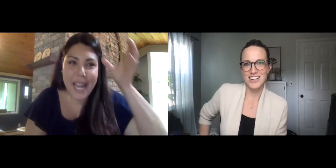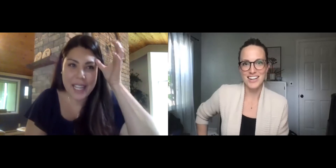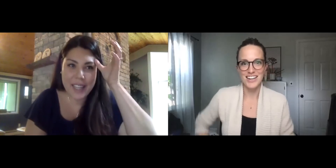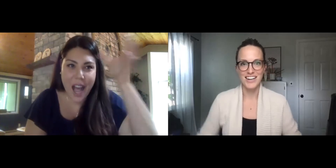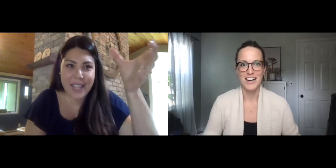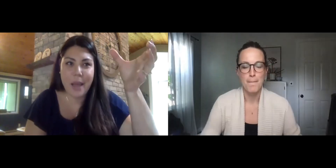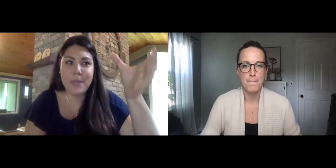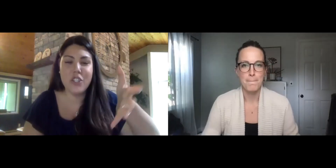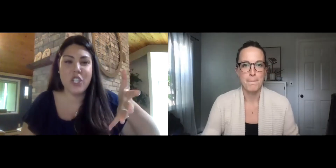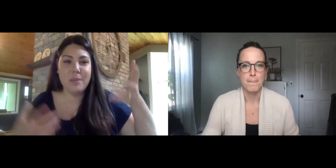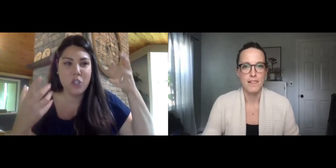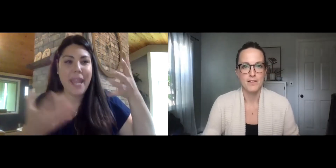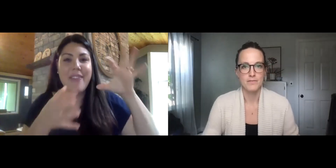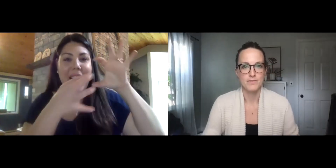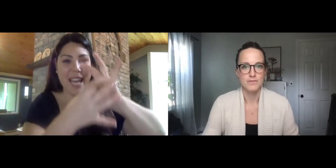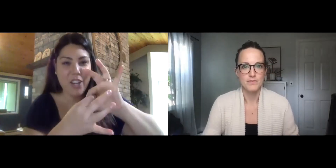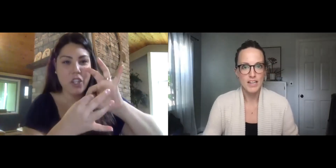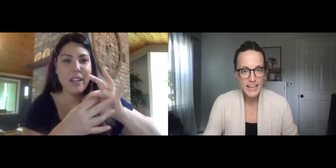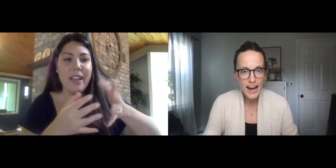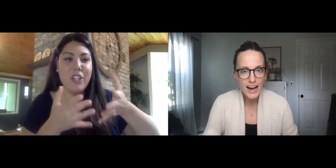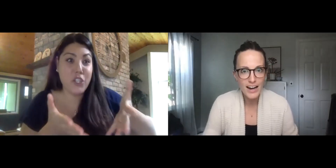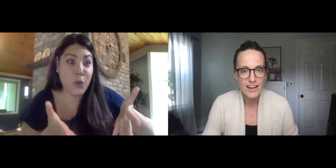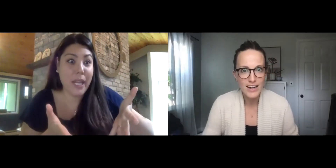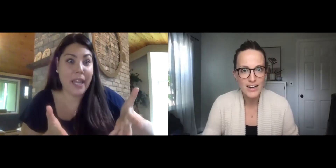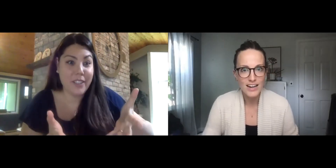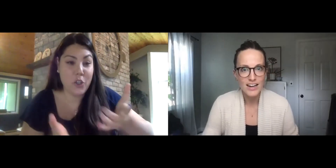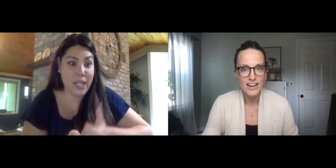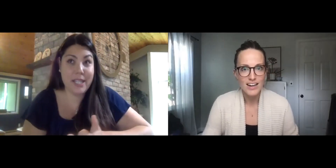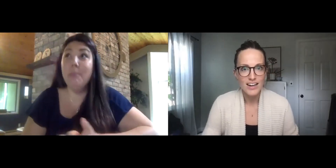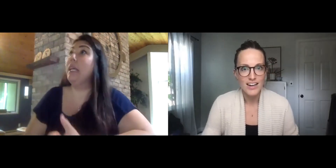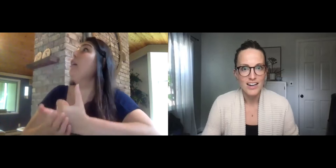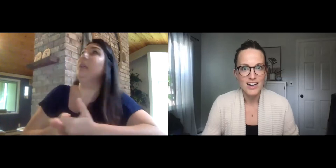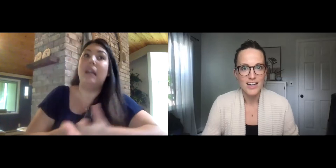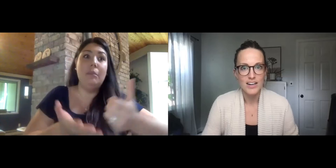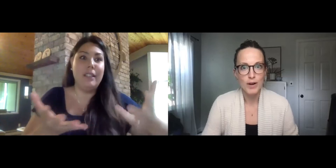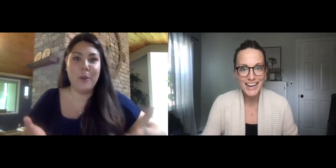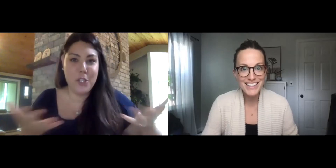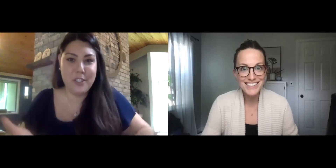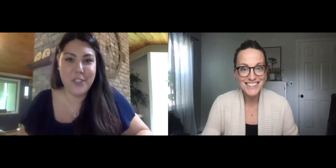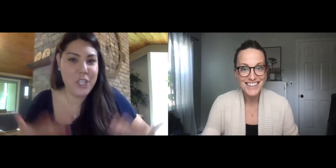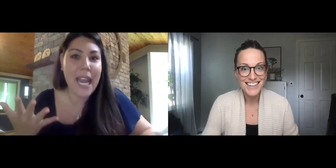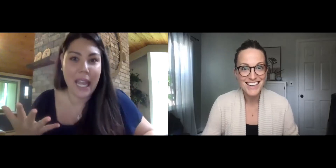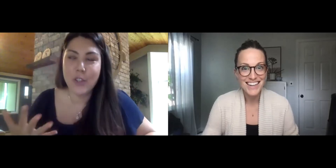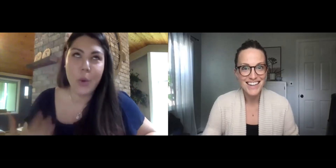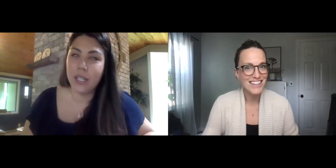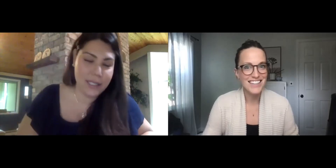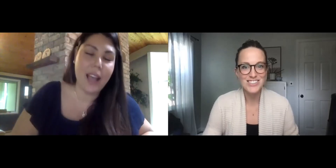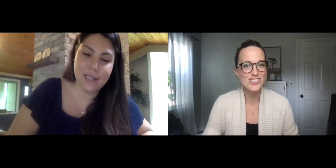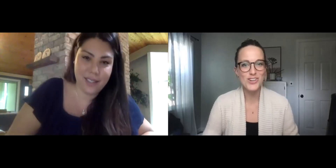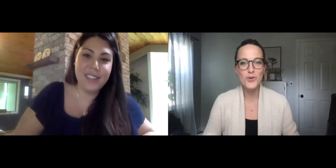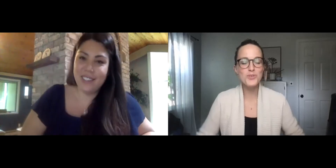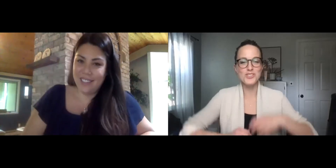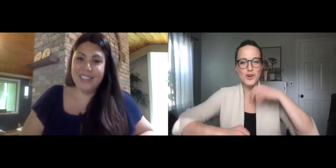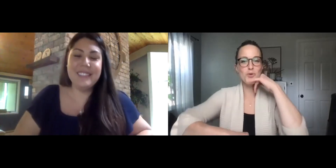she's So getting the concept and she's making that connection. And yeah, she's doing it. You know, she's like, somebody help me. You know, right. she's getting it totally. Yeah.